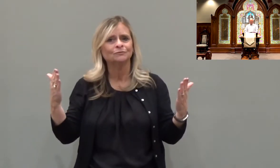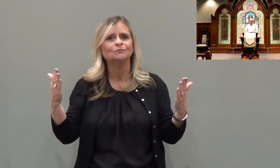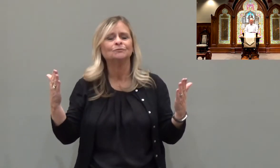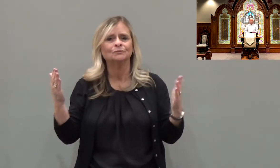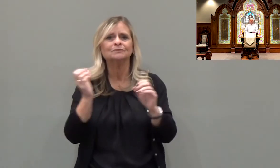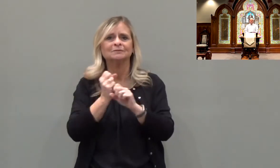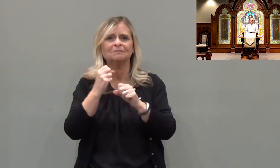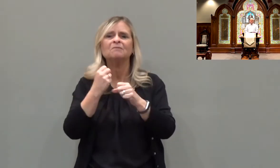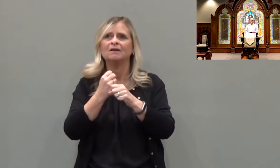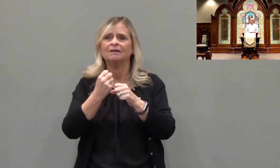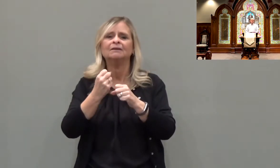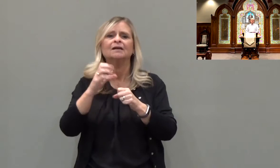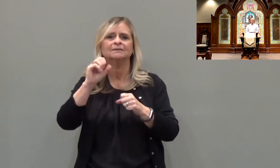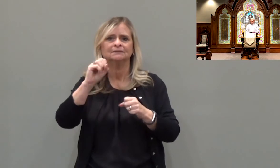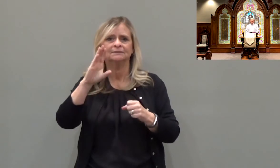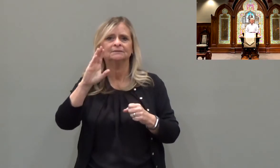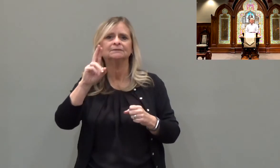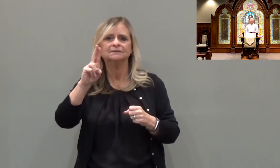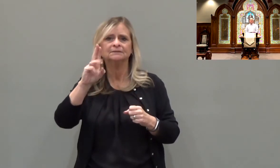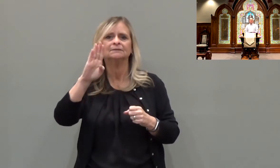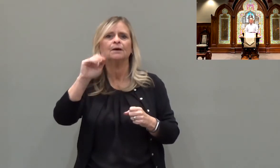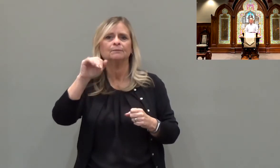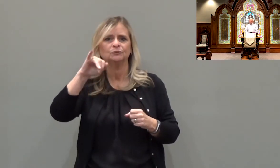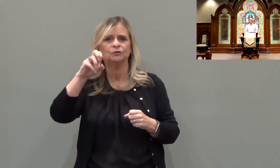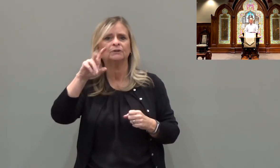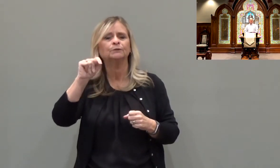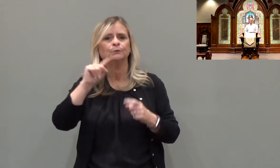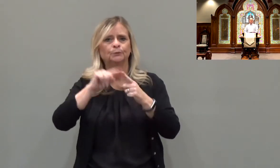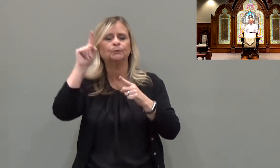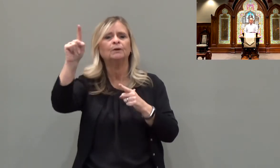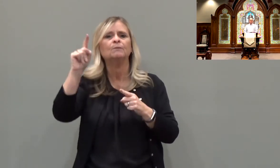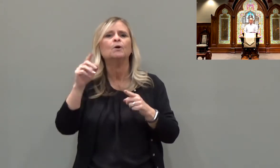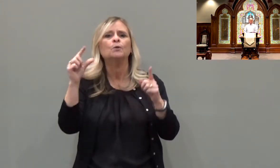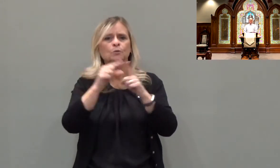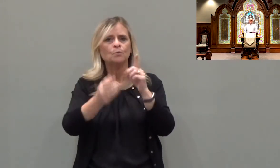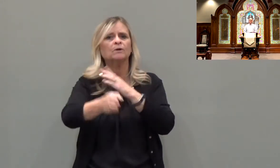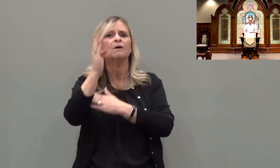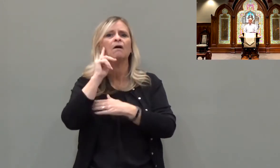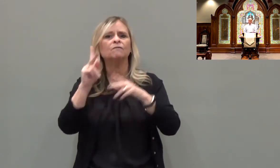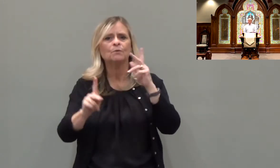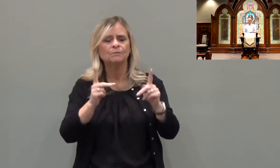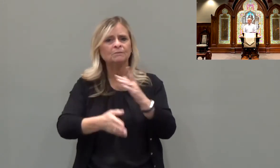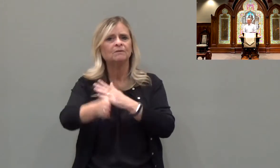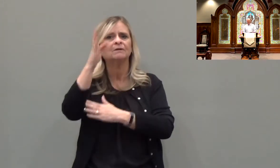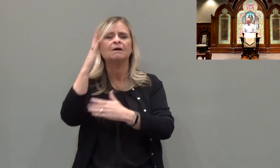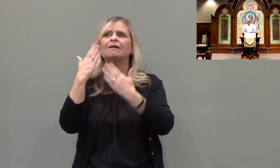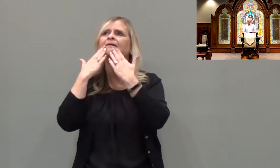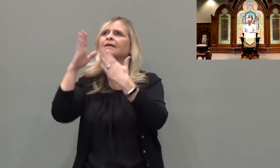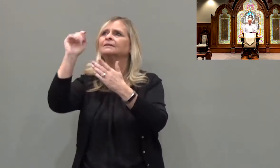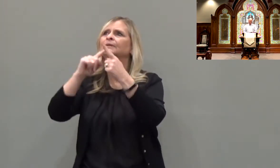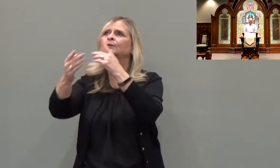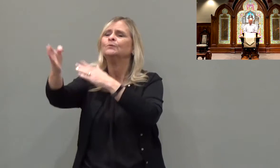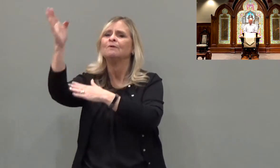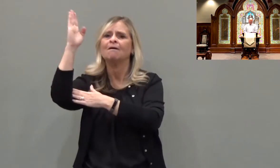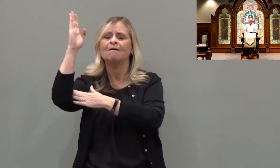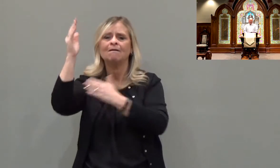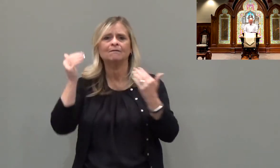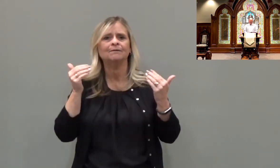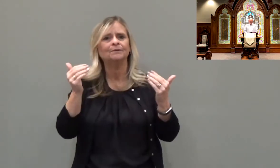subject to him. This is the word of God for the people of God. Thanks be to God. Let us pray.